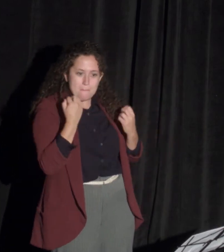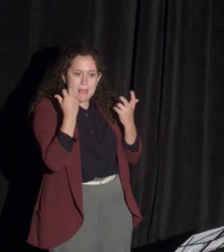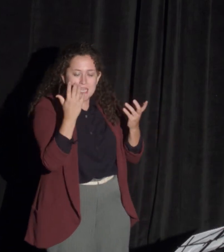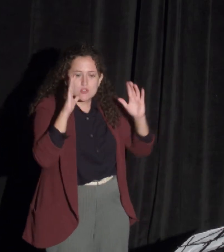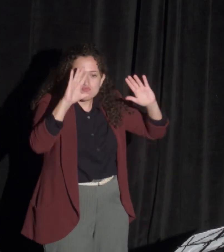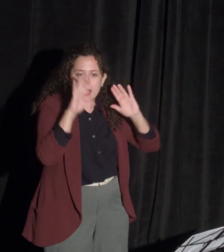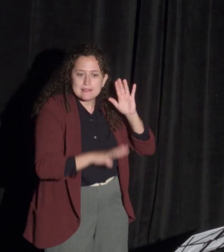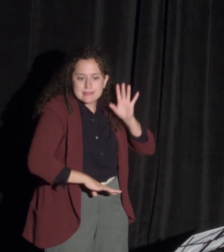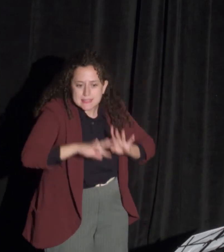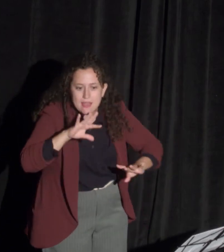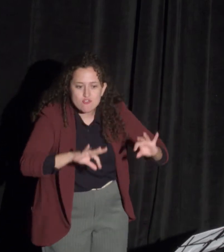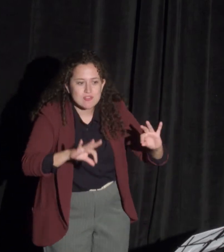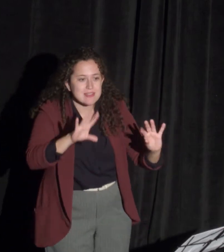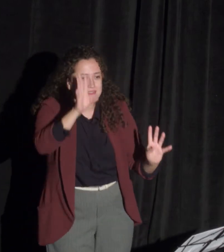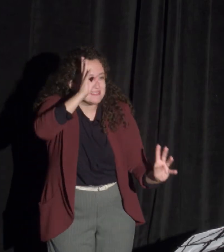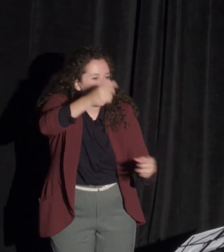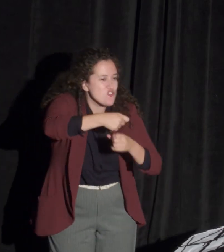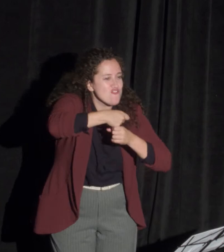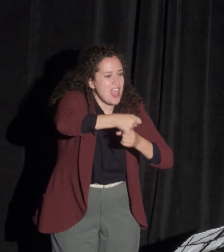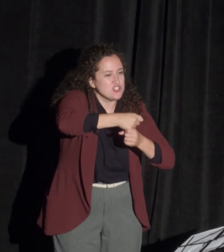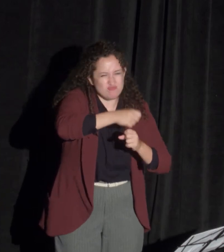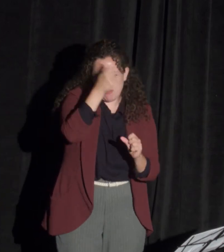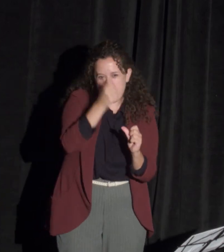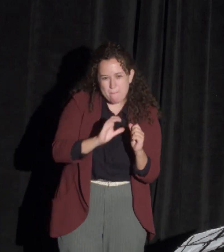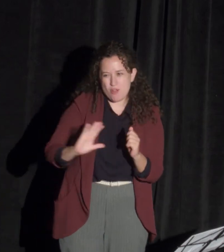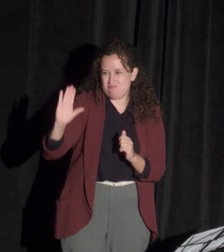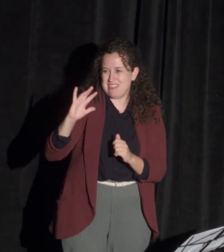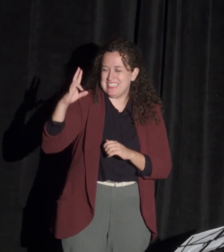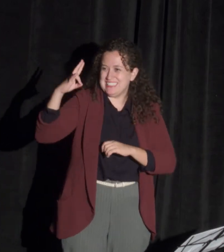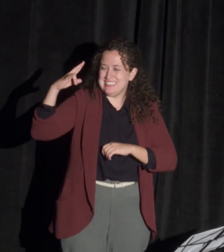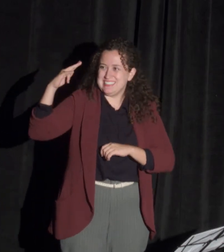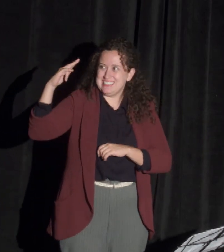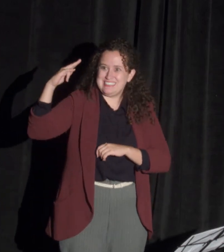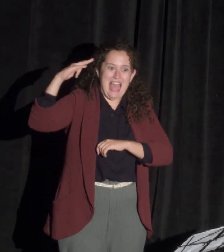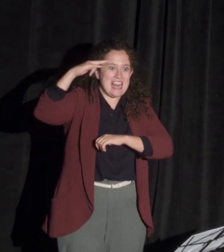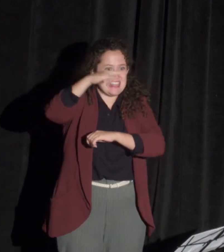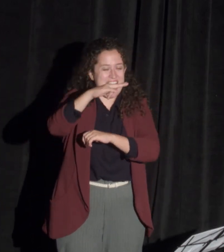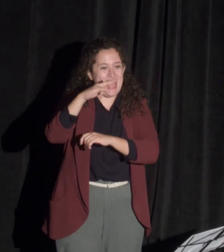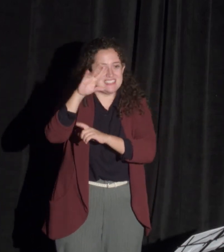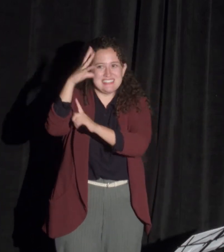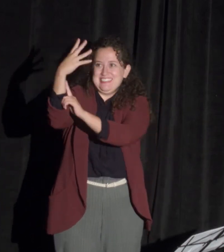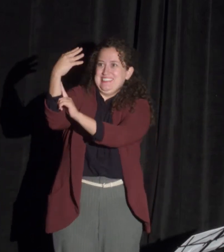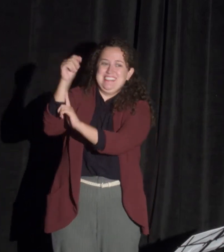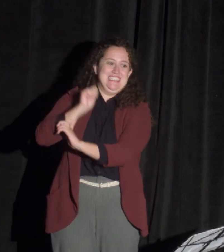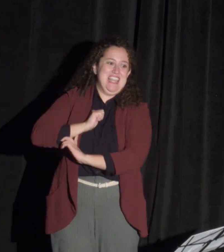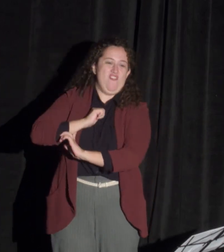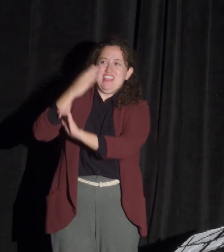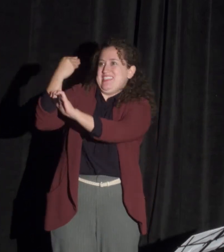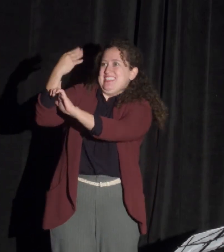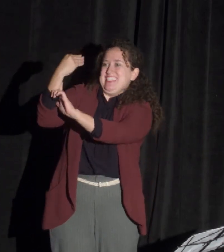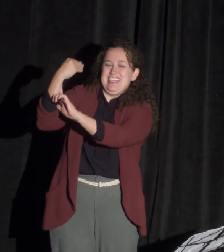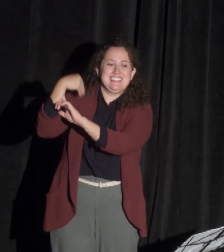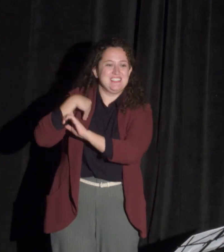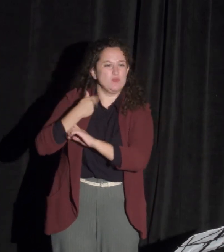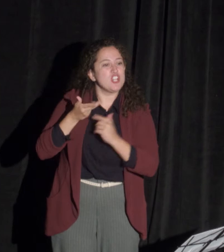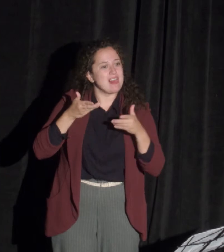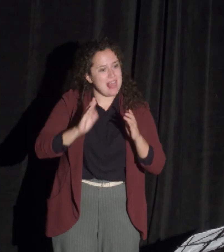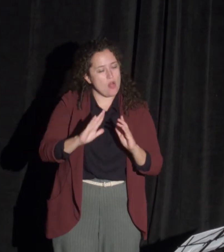innovations. Like, remember satellite selfie sticks, which allowed the Webb telescope to send us the first great